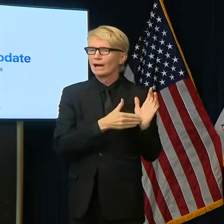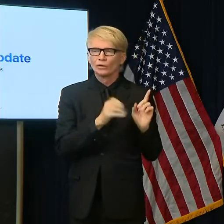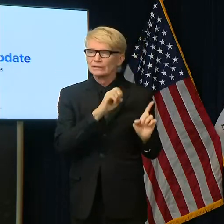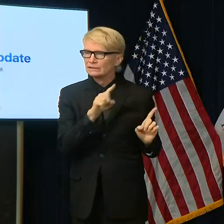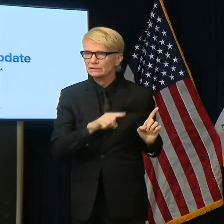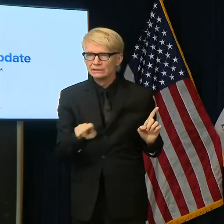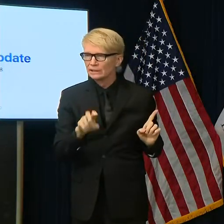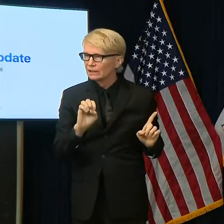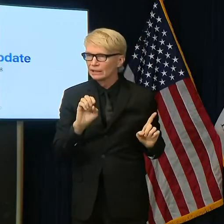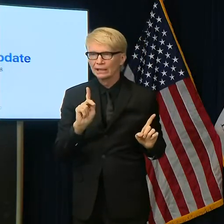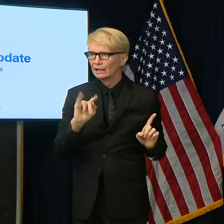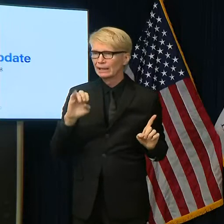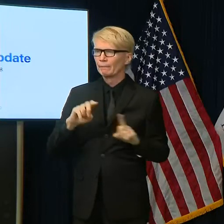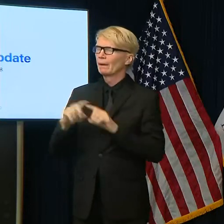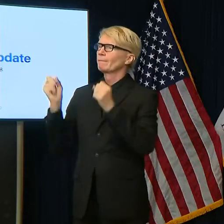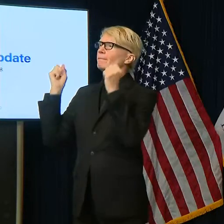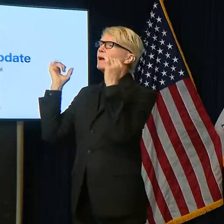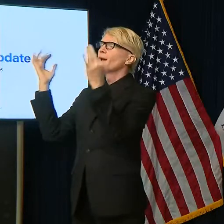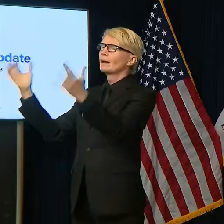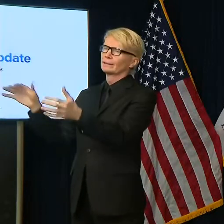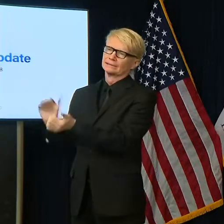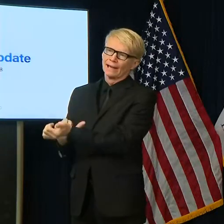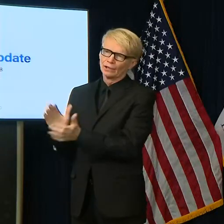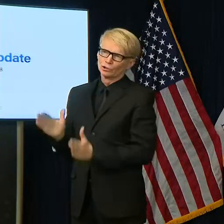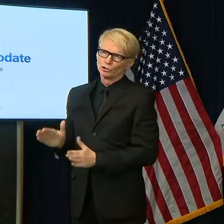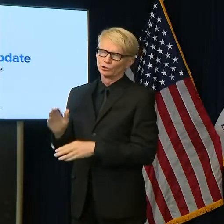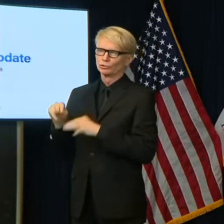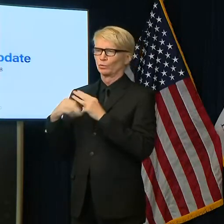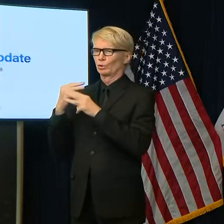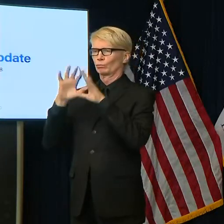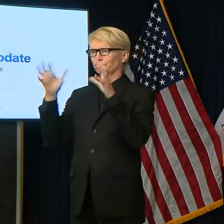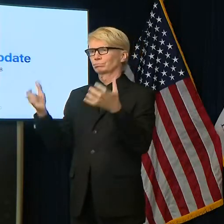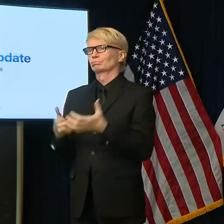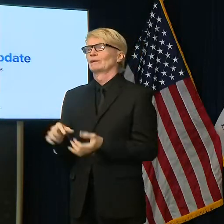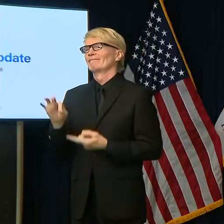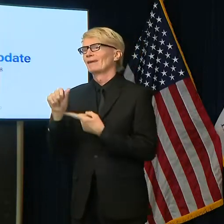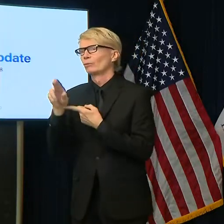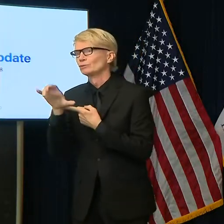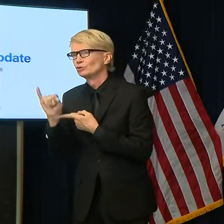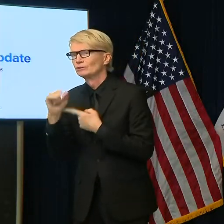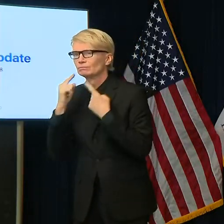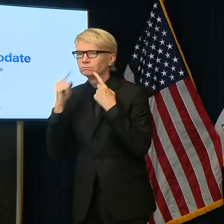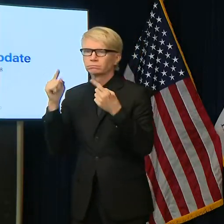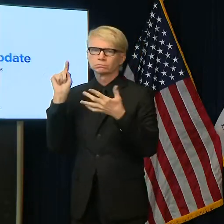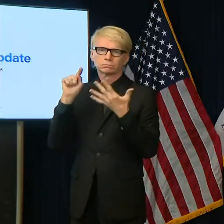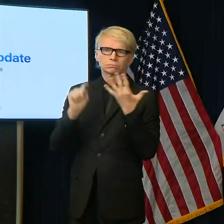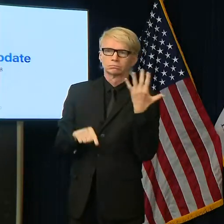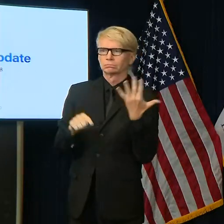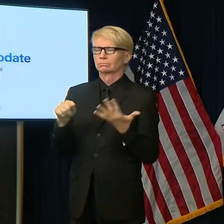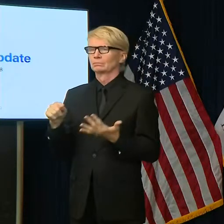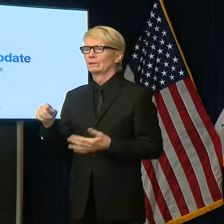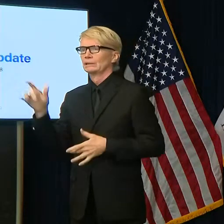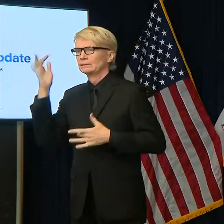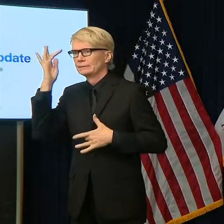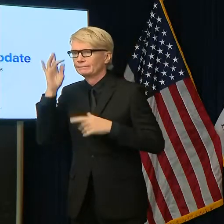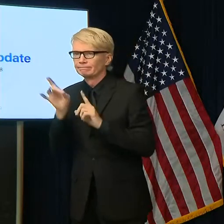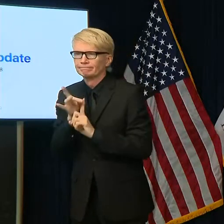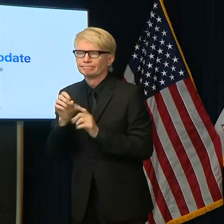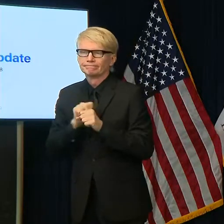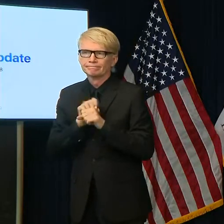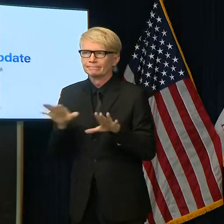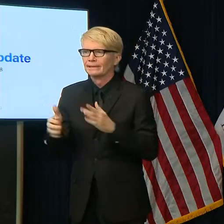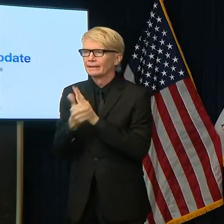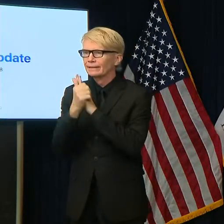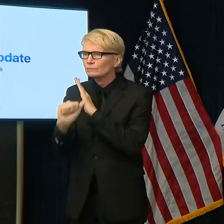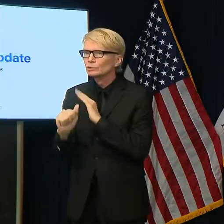doctors, plural, the many epidemiologists and scientists, Dr. Fauci and others that I listen to do everything that